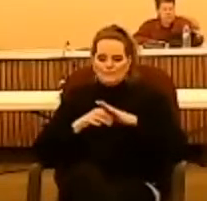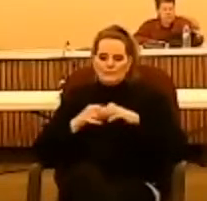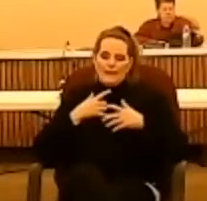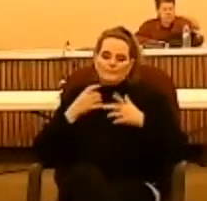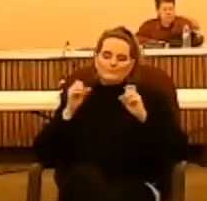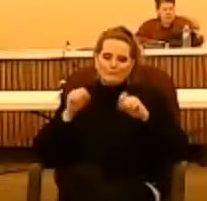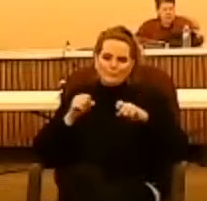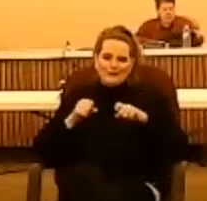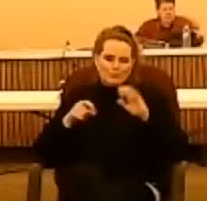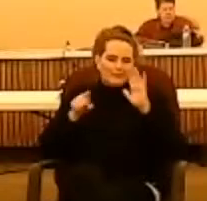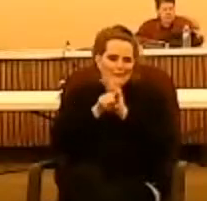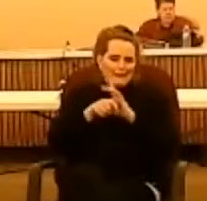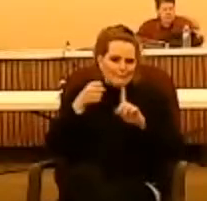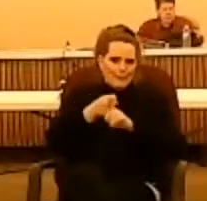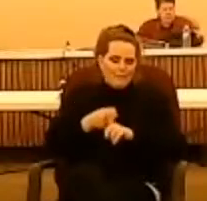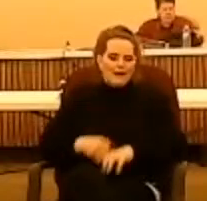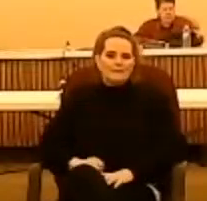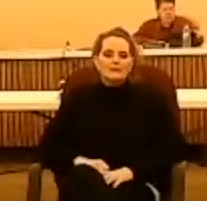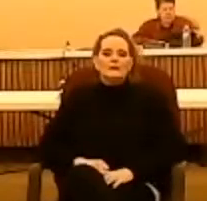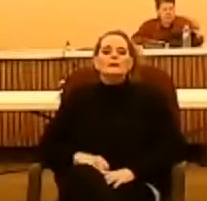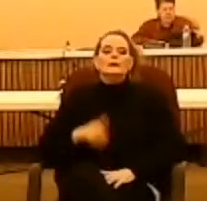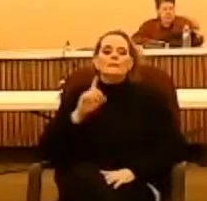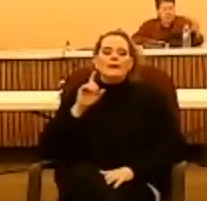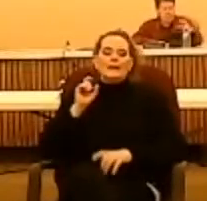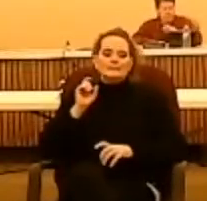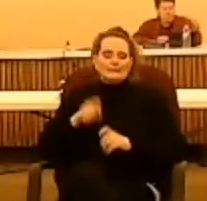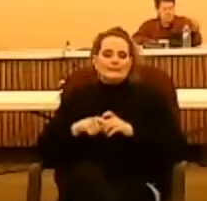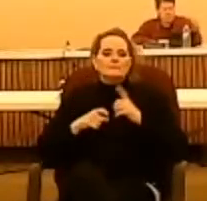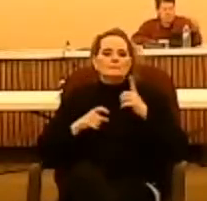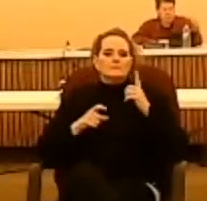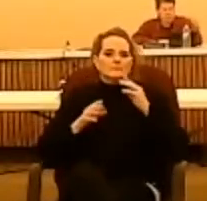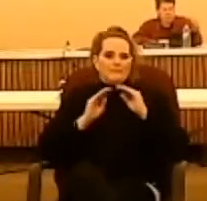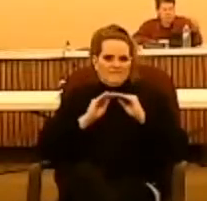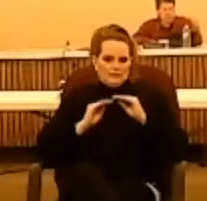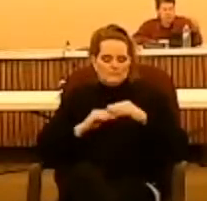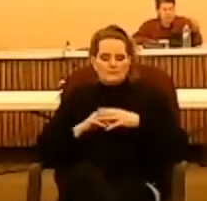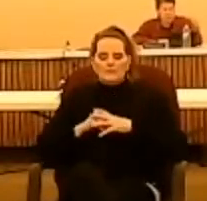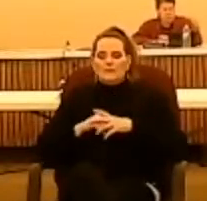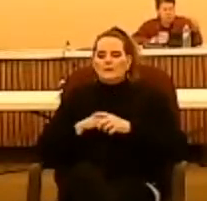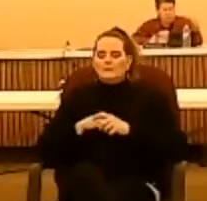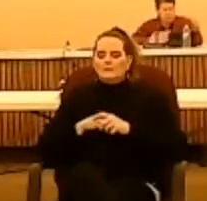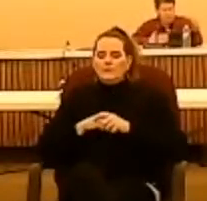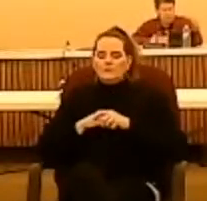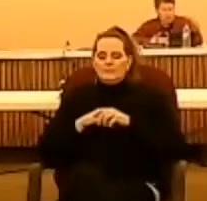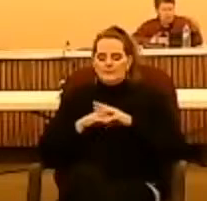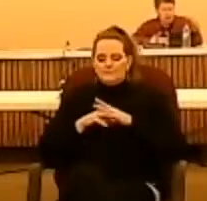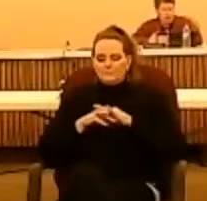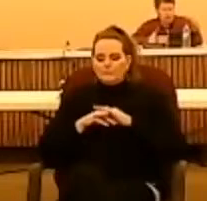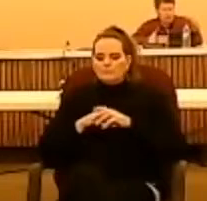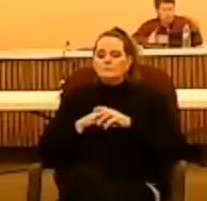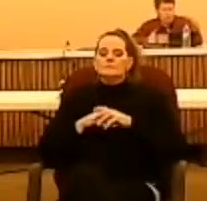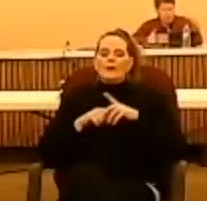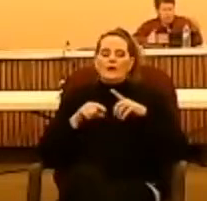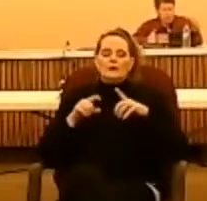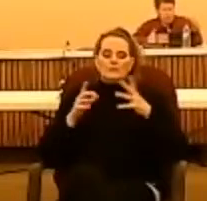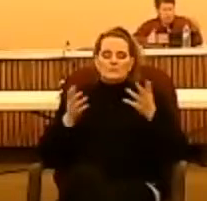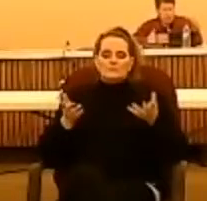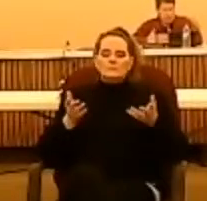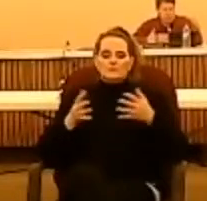potential adverse impacts that needed mitigation. There was, you know, a desire